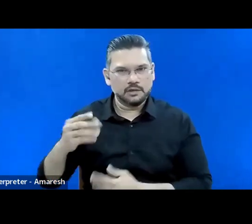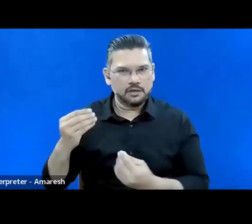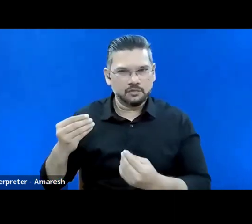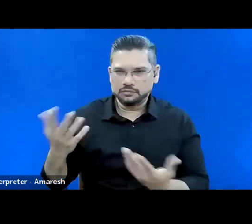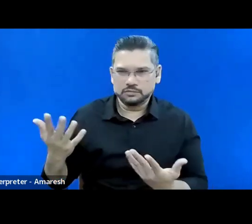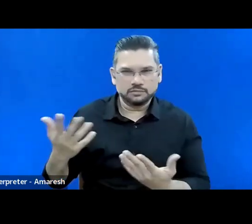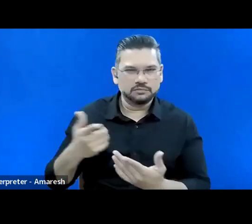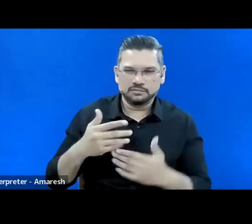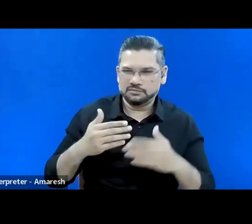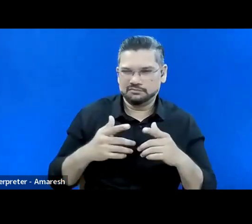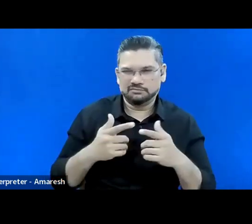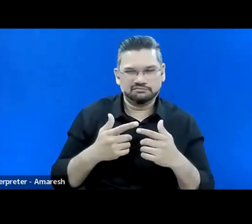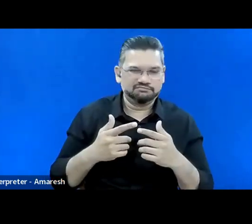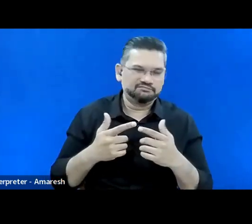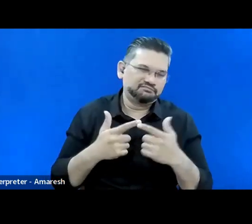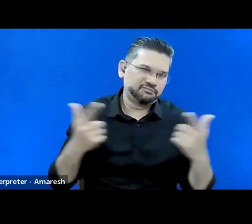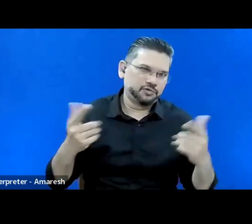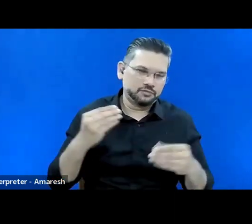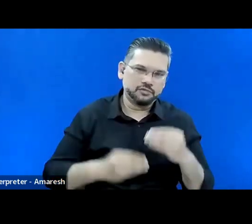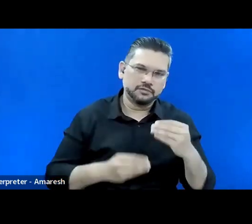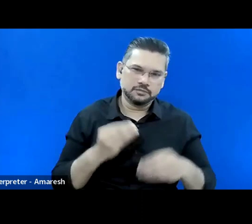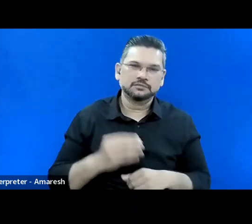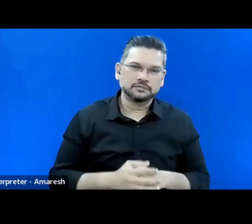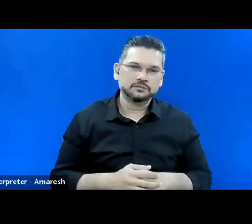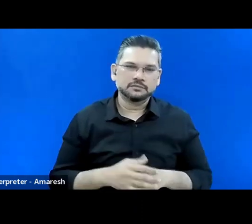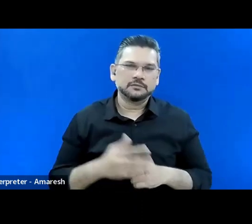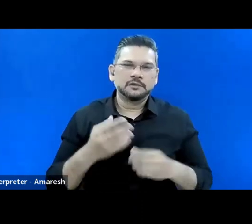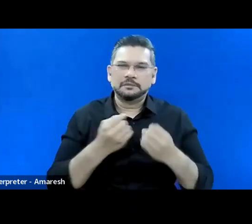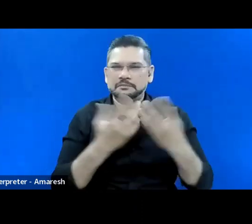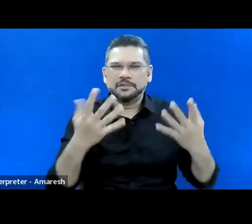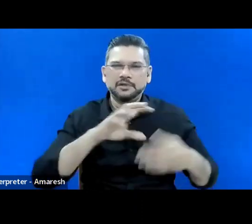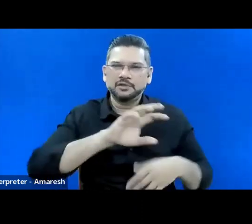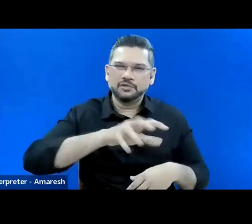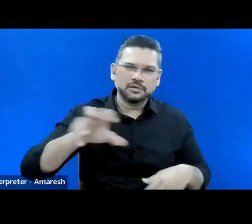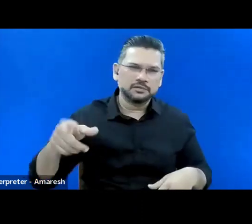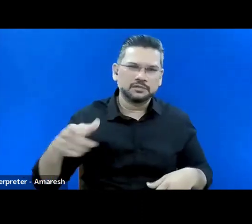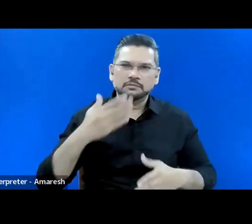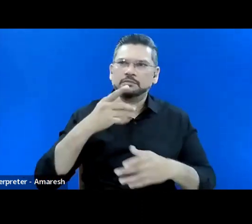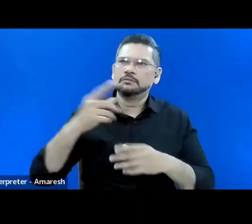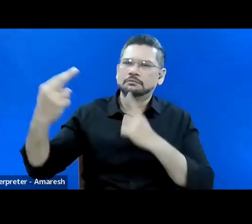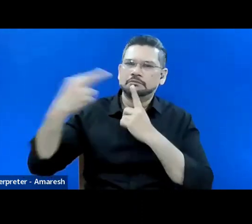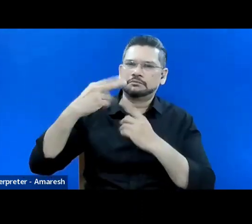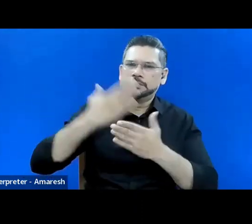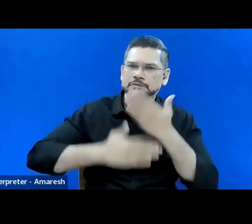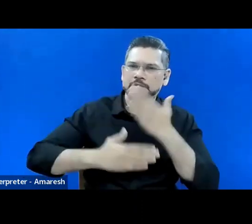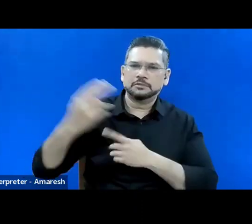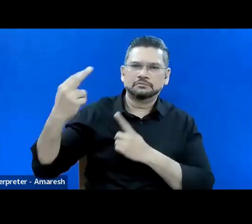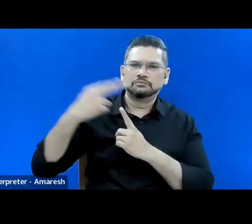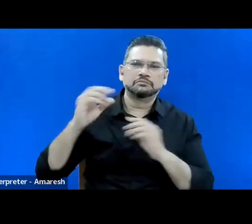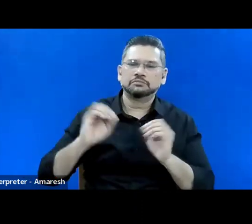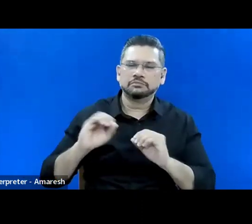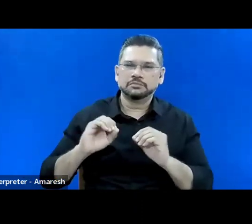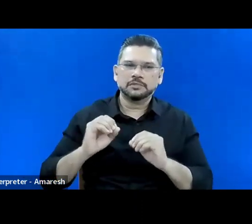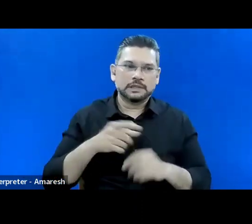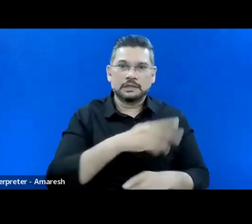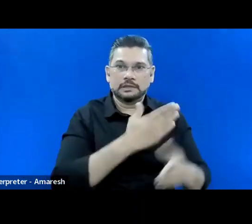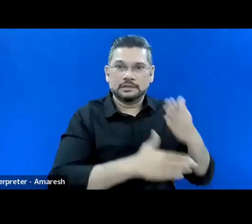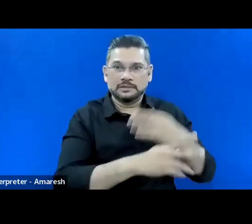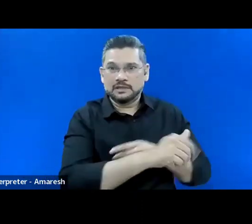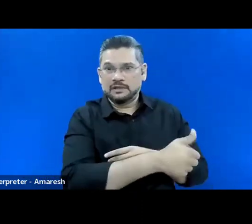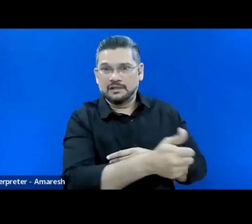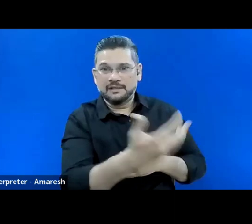we are, in countries, we are unable to get all those opportunities which other persons with